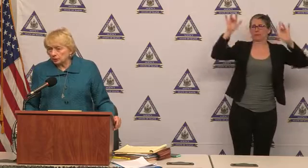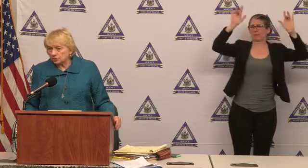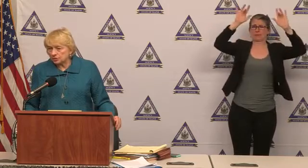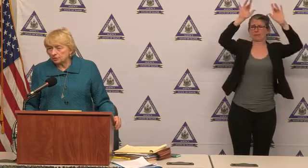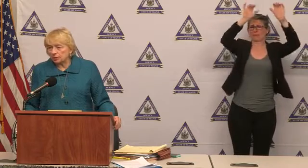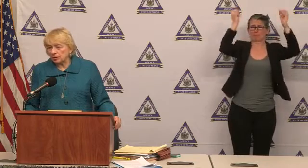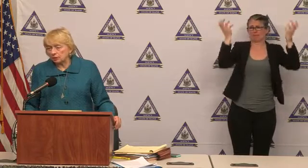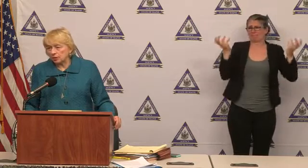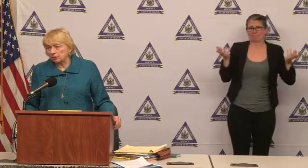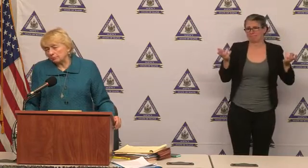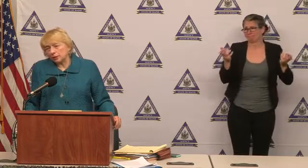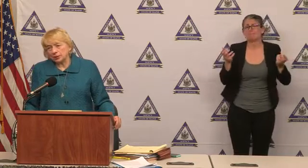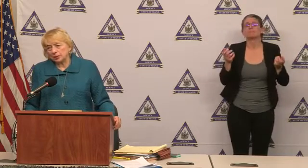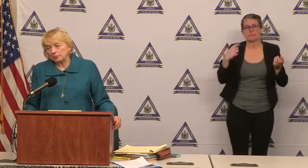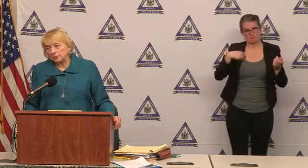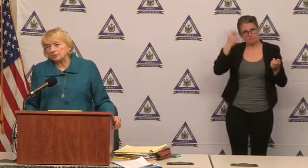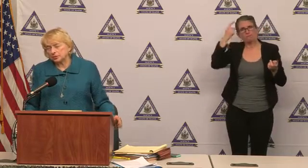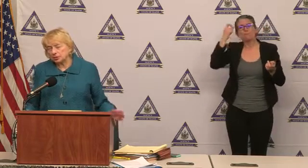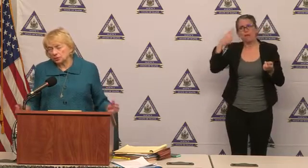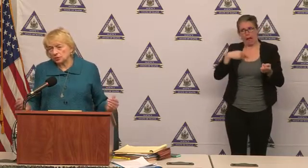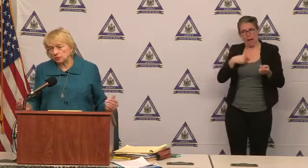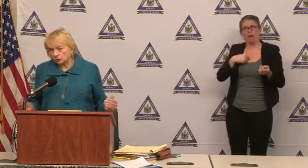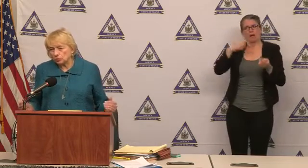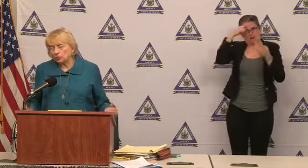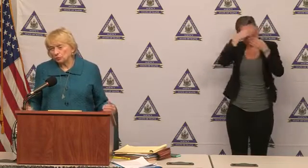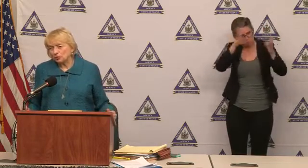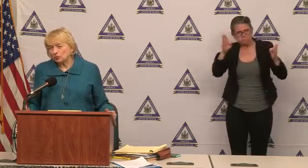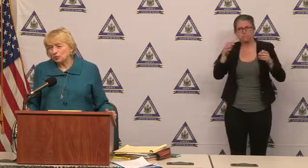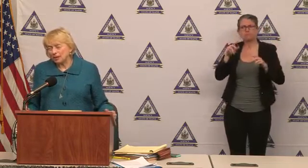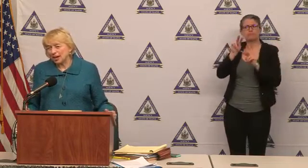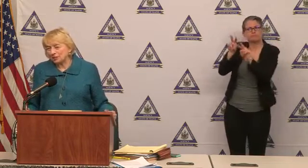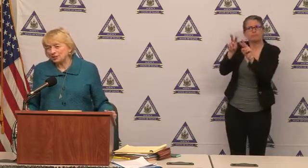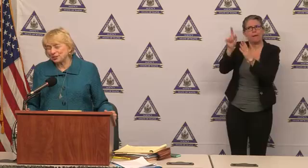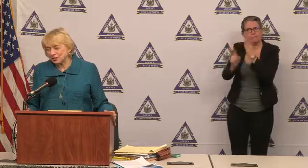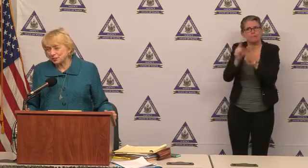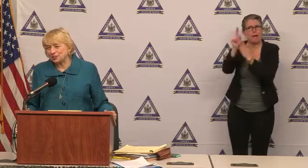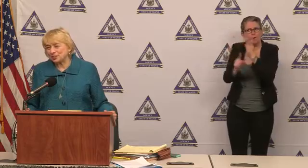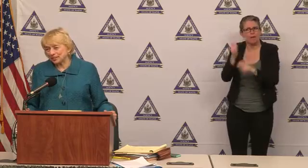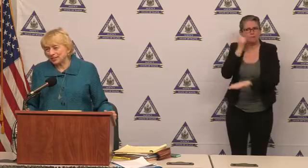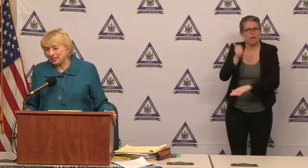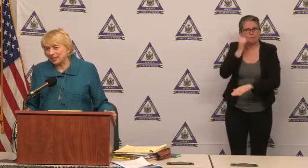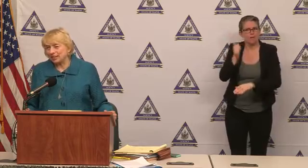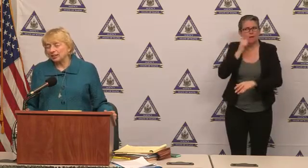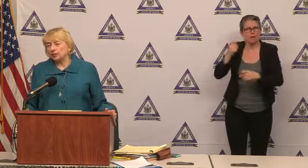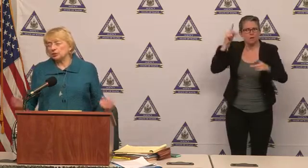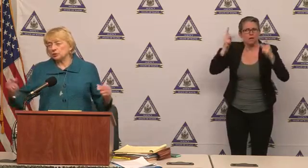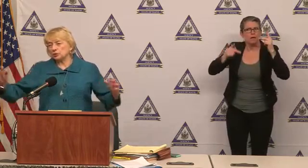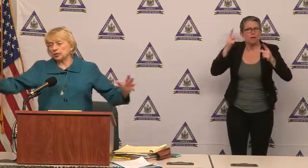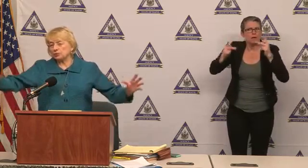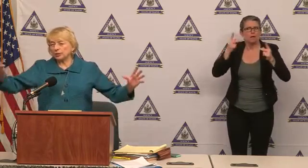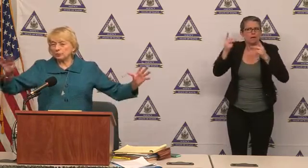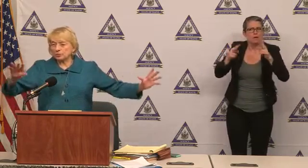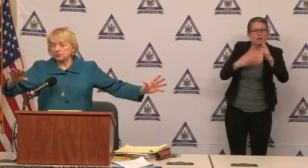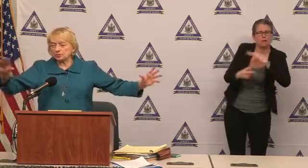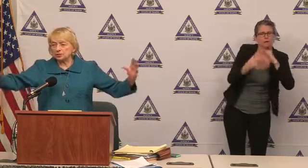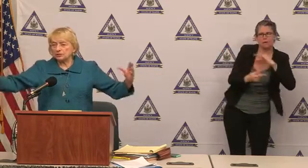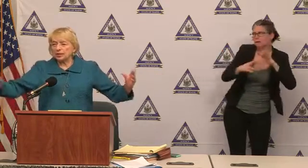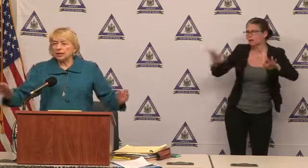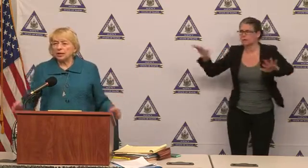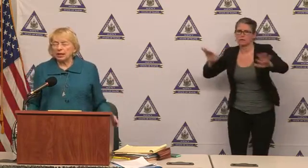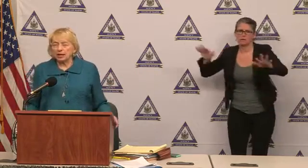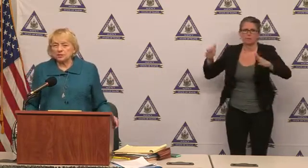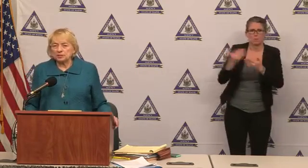different options at all times, but this is the action I choose to take today to address what I